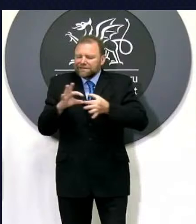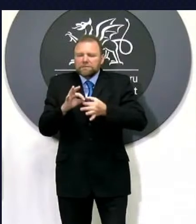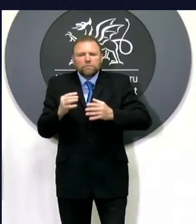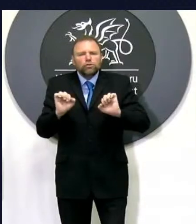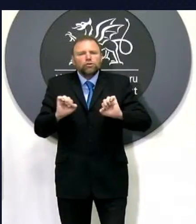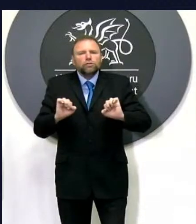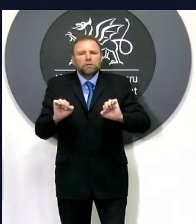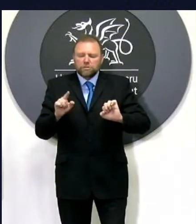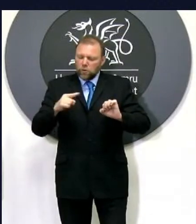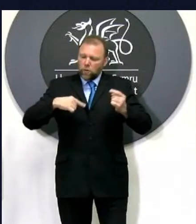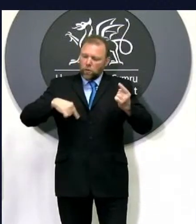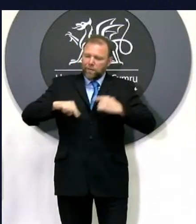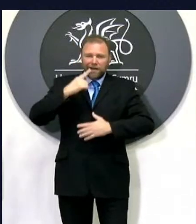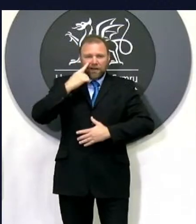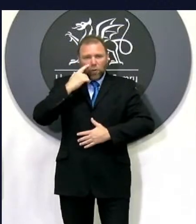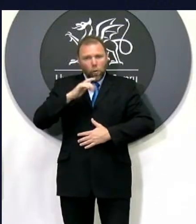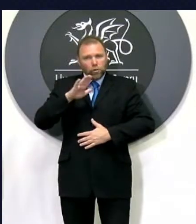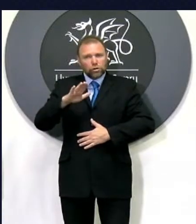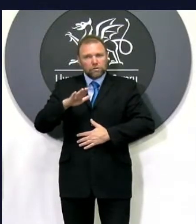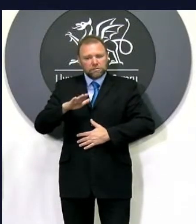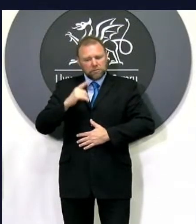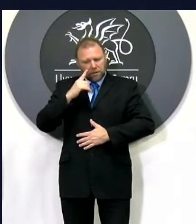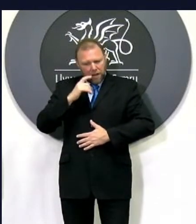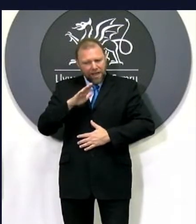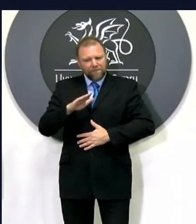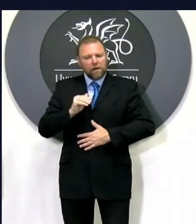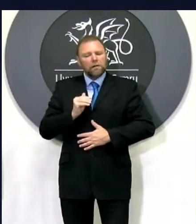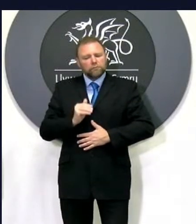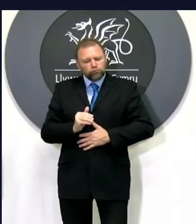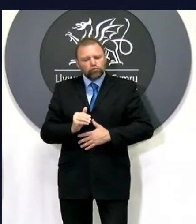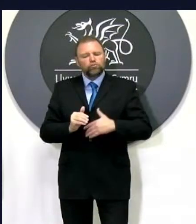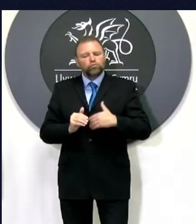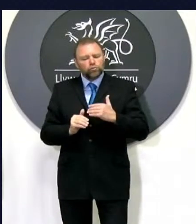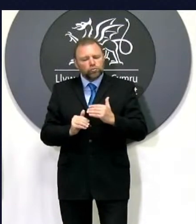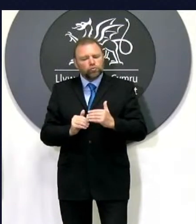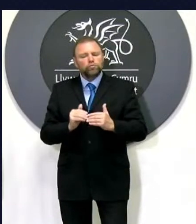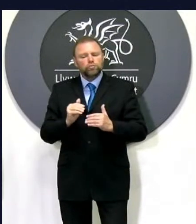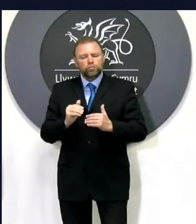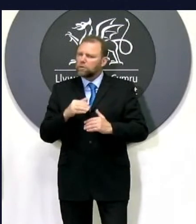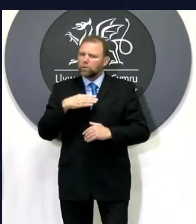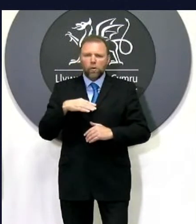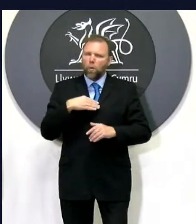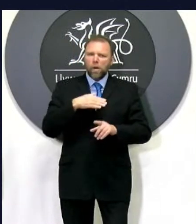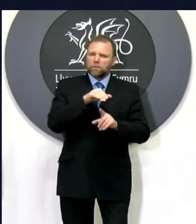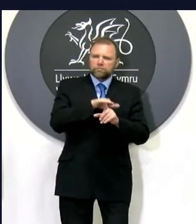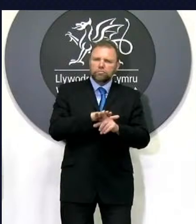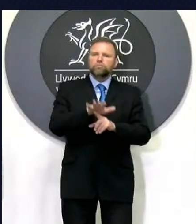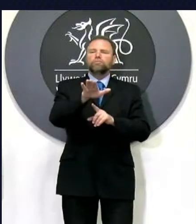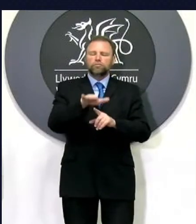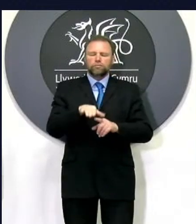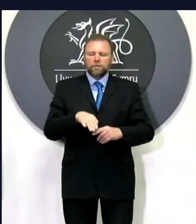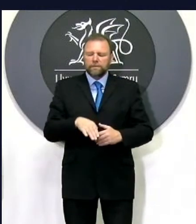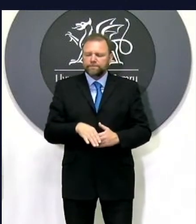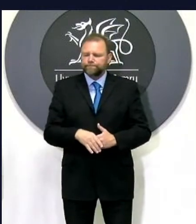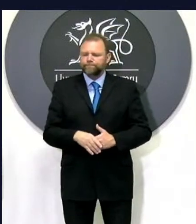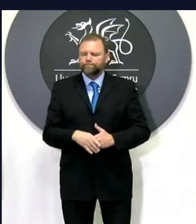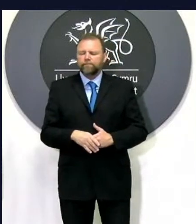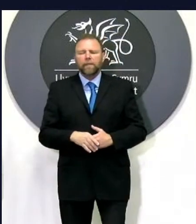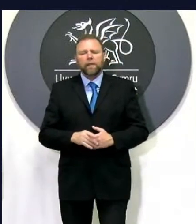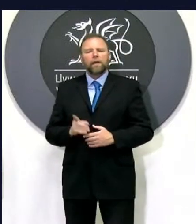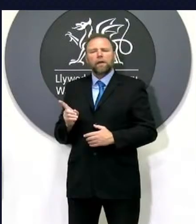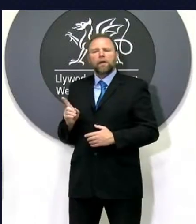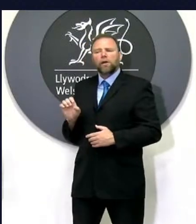cautious about avoiding a surge in viral transmission. In terms of